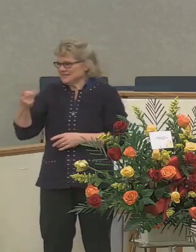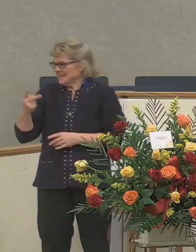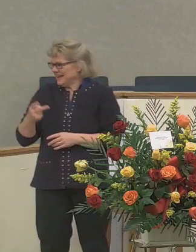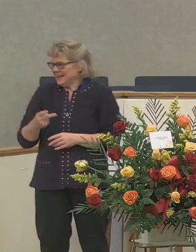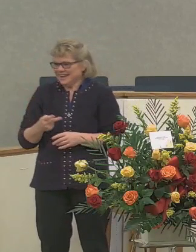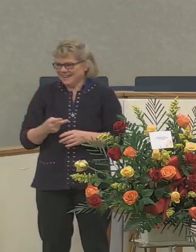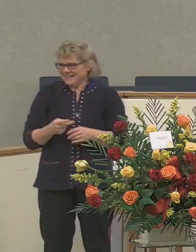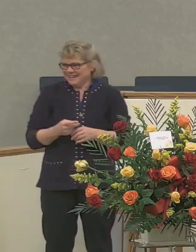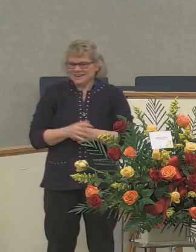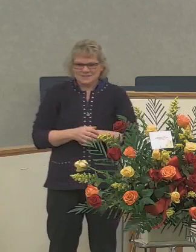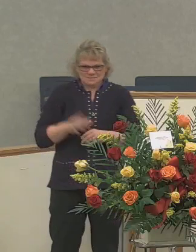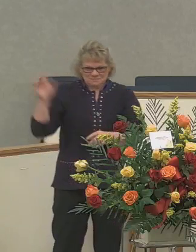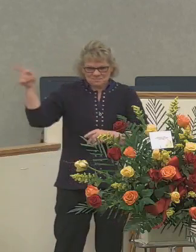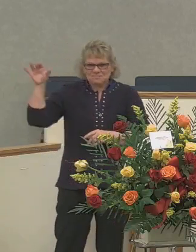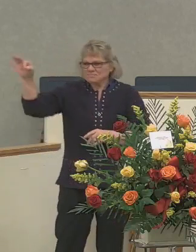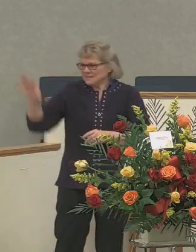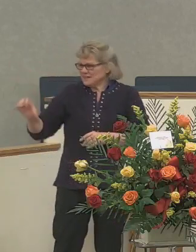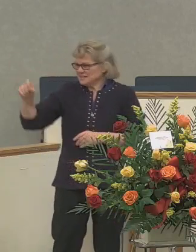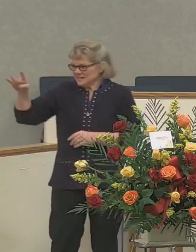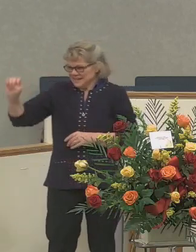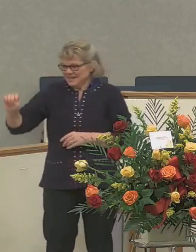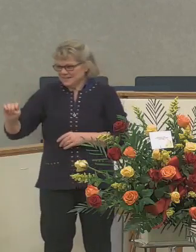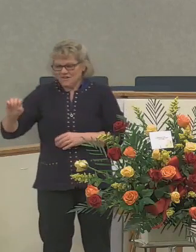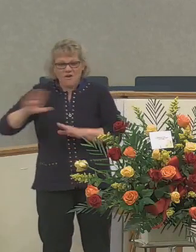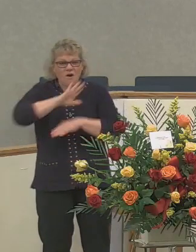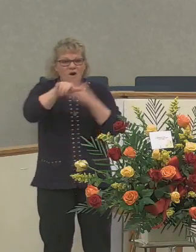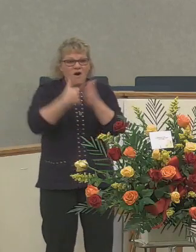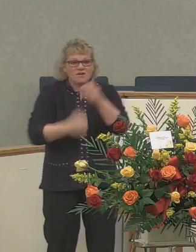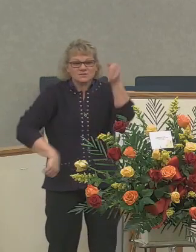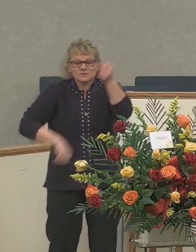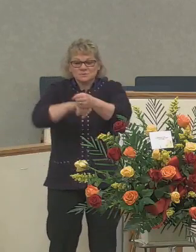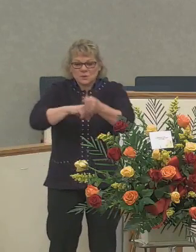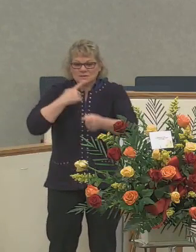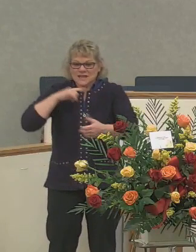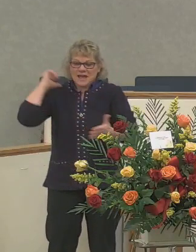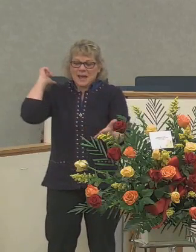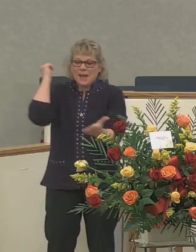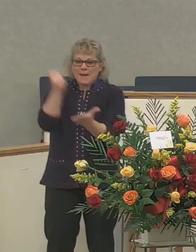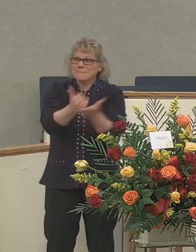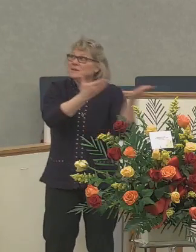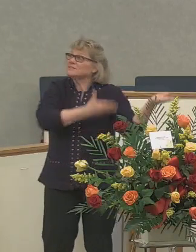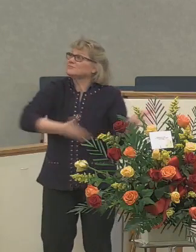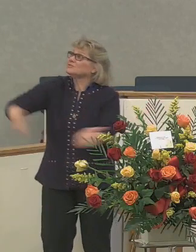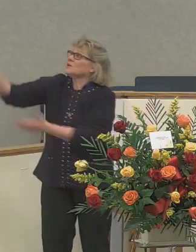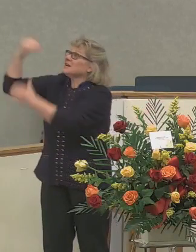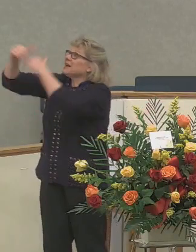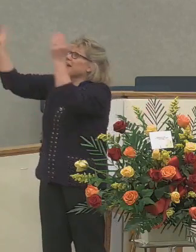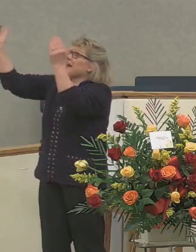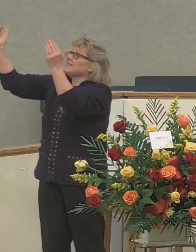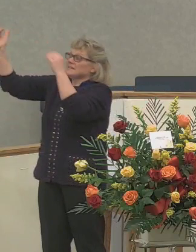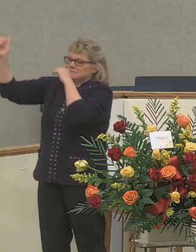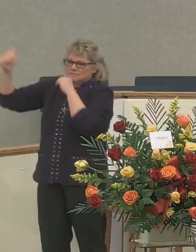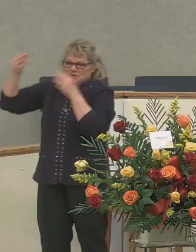it? Second it? Pastor Steve, Ron, we've got a second. All in favor of Brother Marion's membership being transferred,